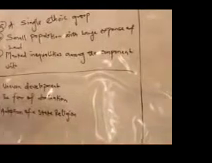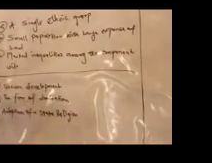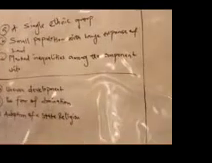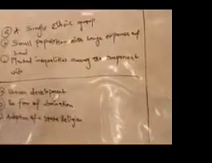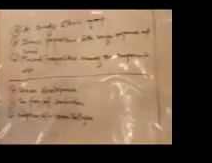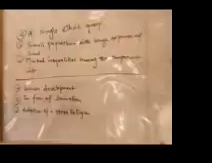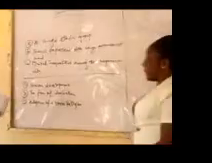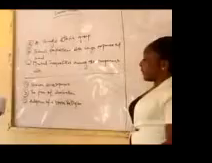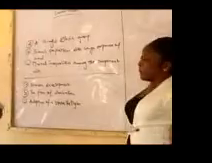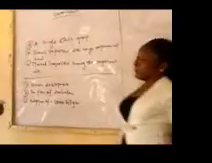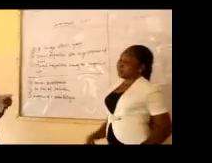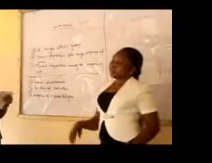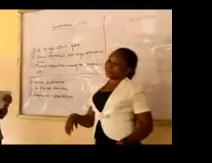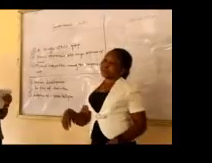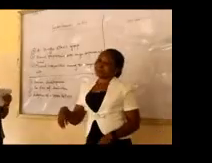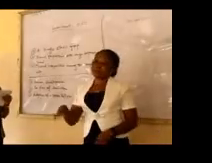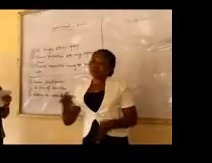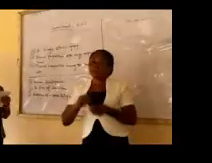So the question again.